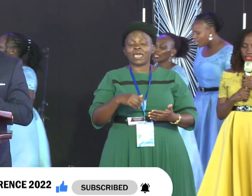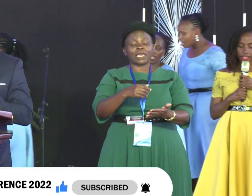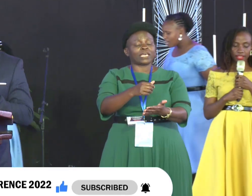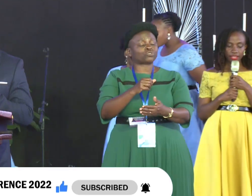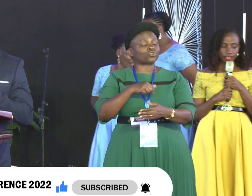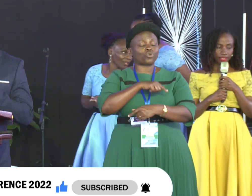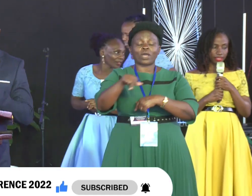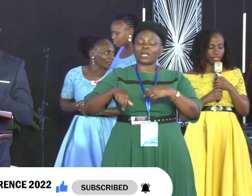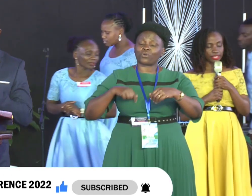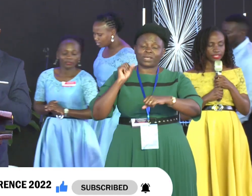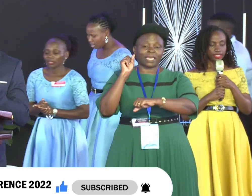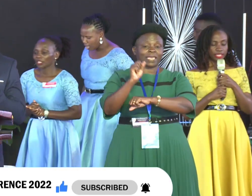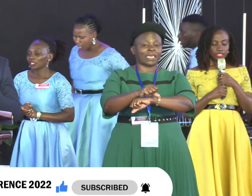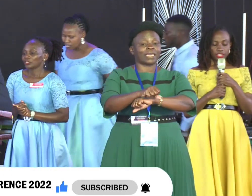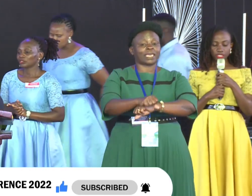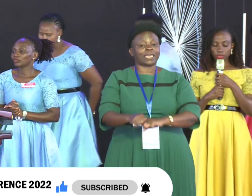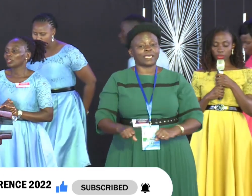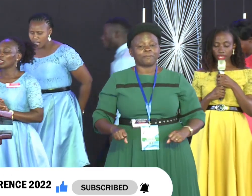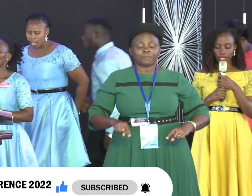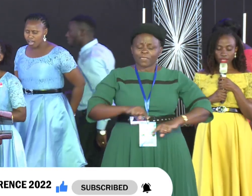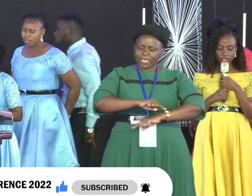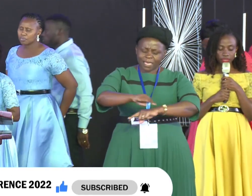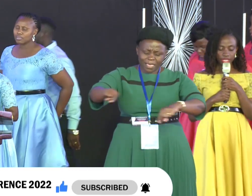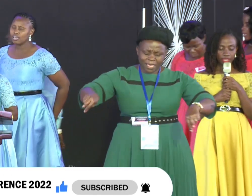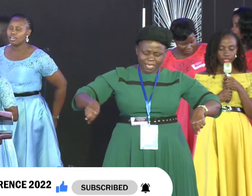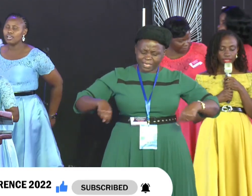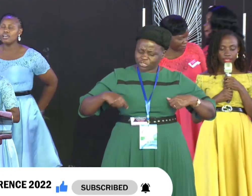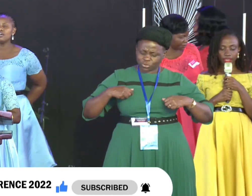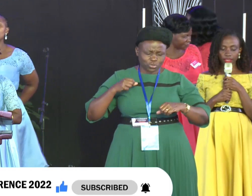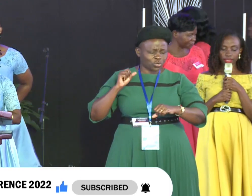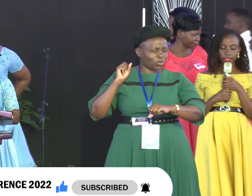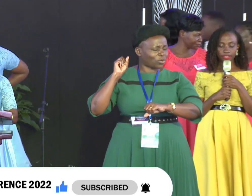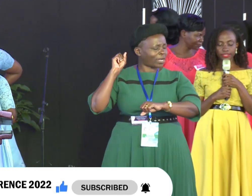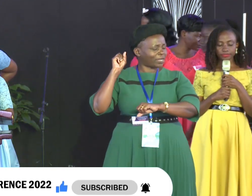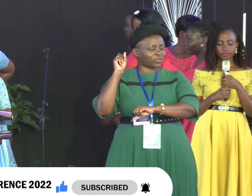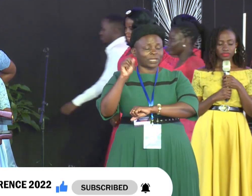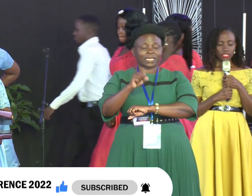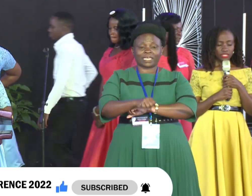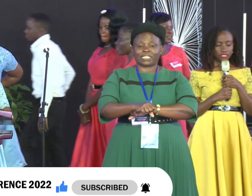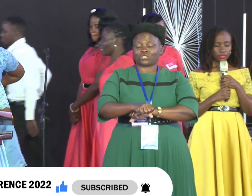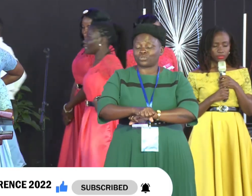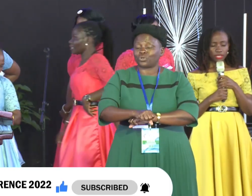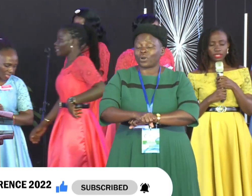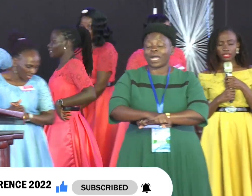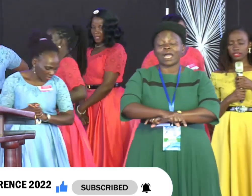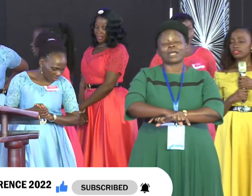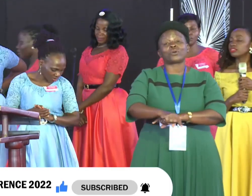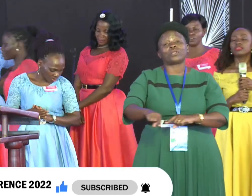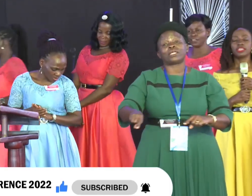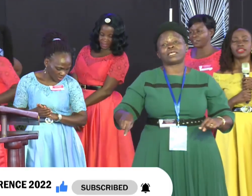atuyambenga tuangule tuangule tuangule.